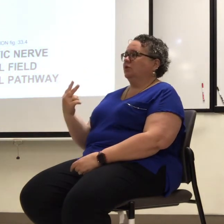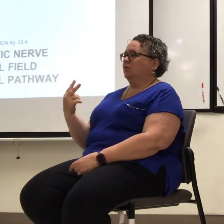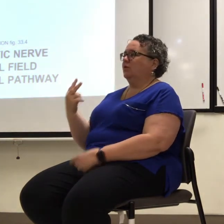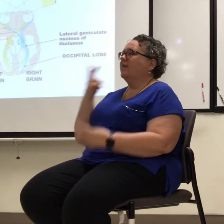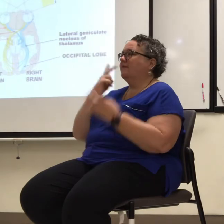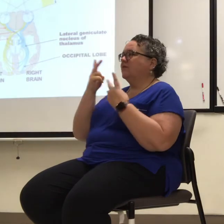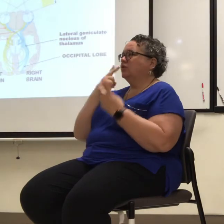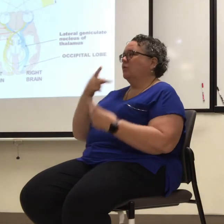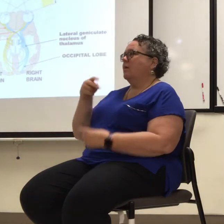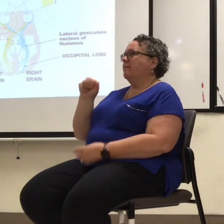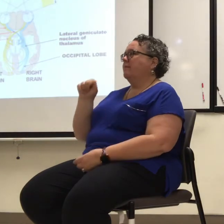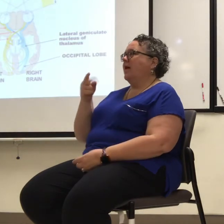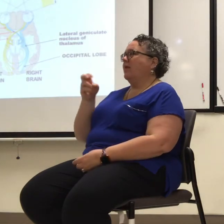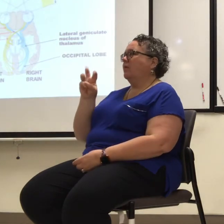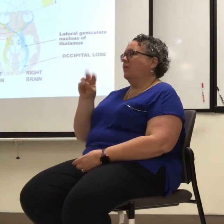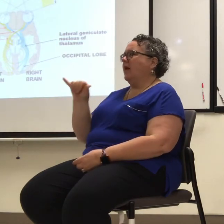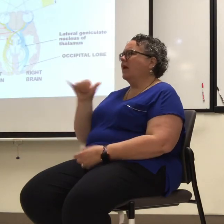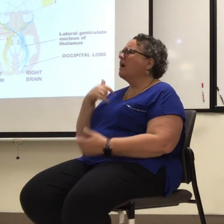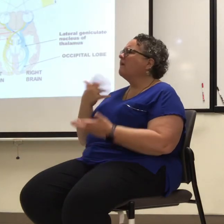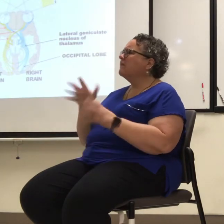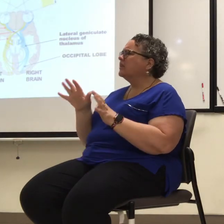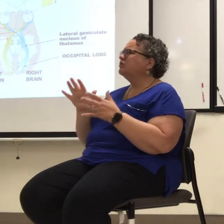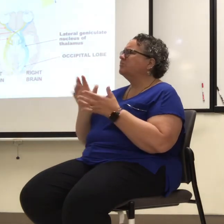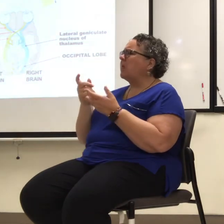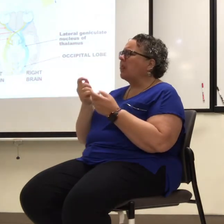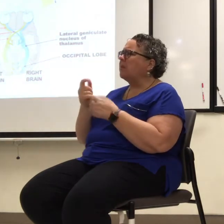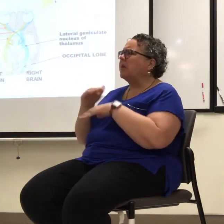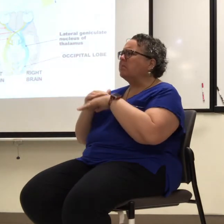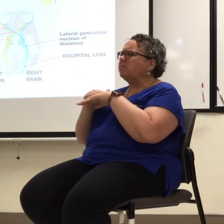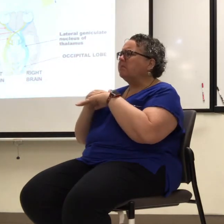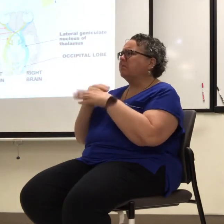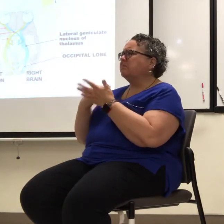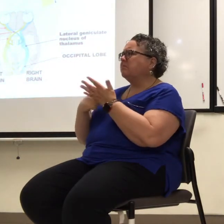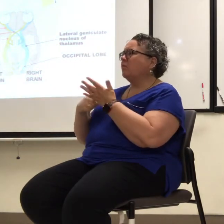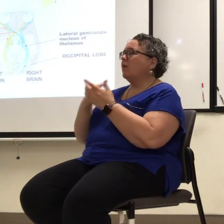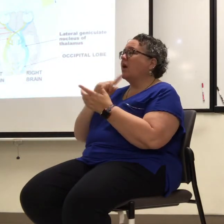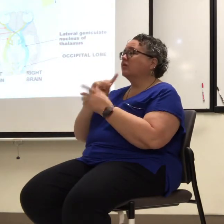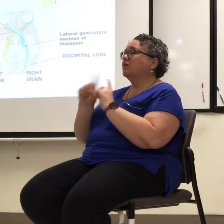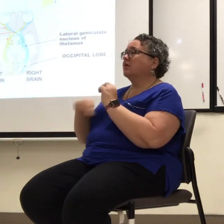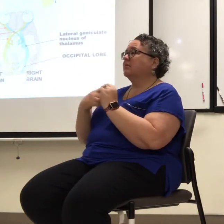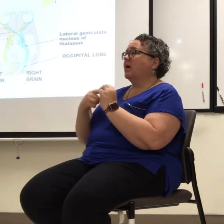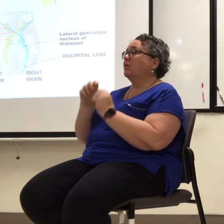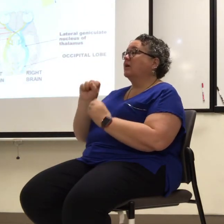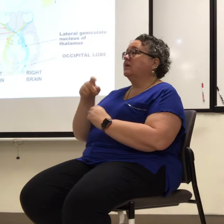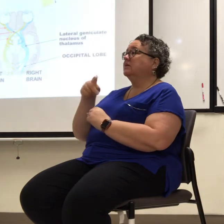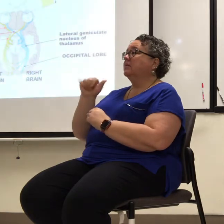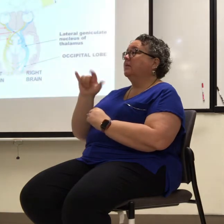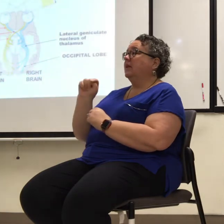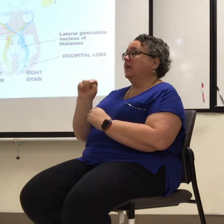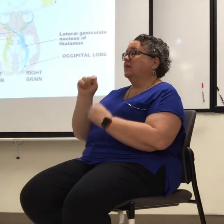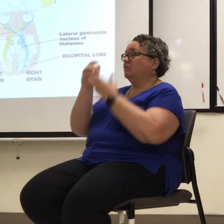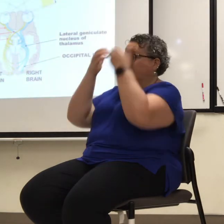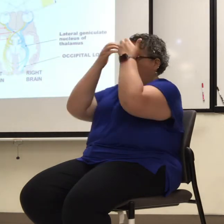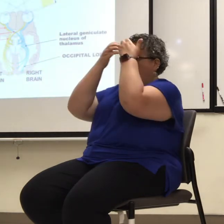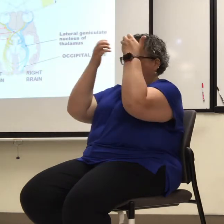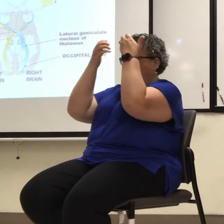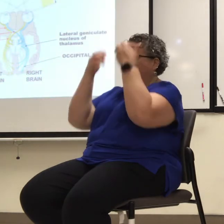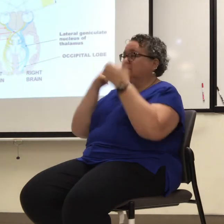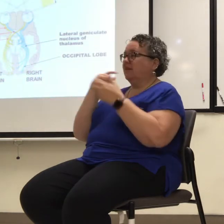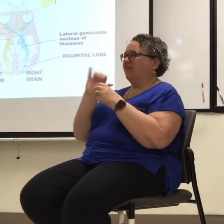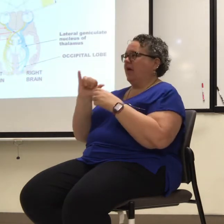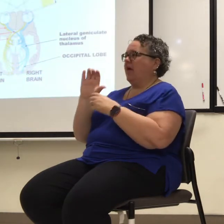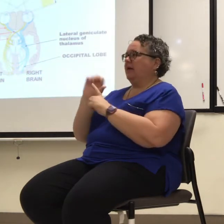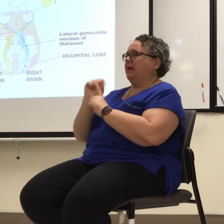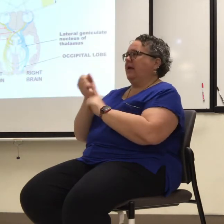visual pathway. I kind of alluded to it when I taught split brain, case study where you have optic